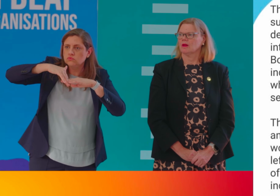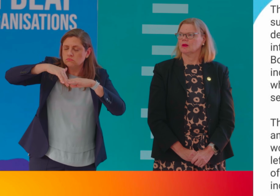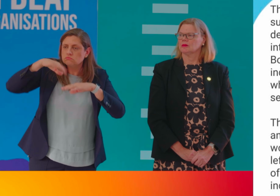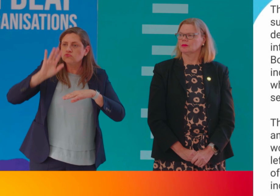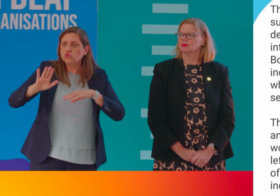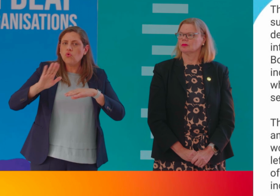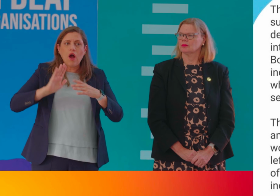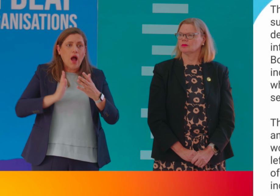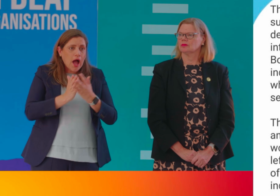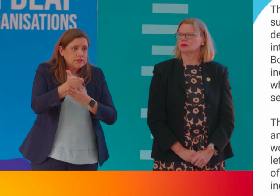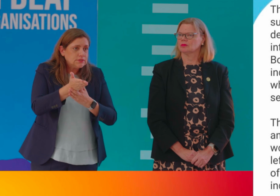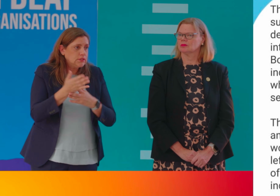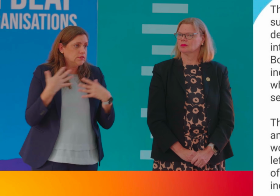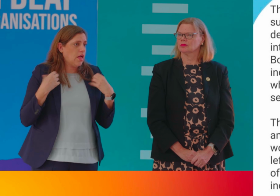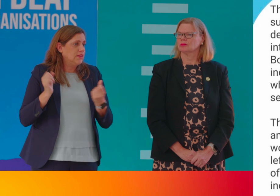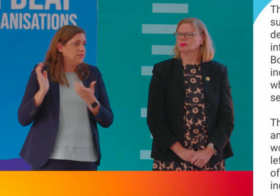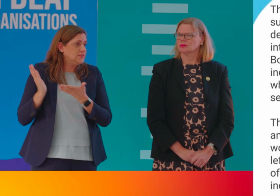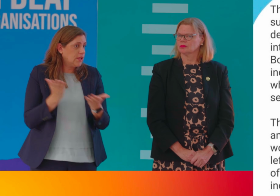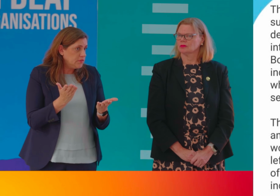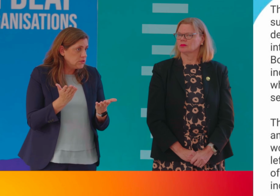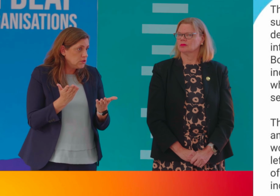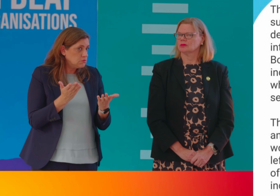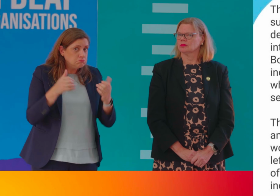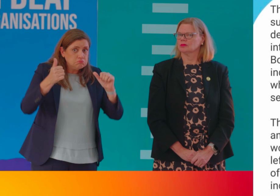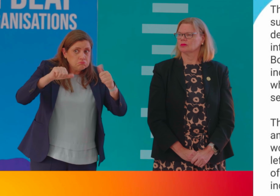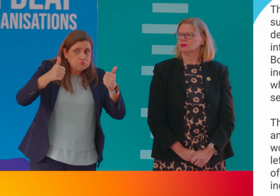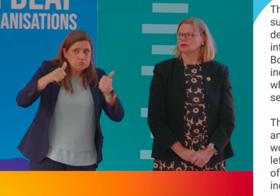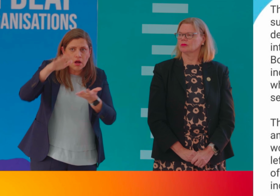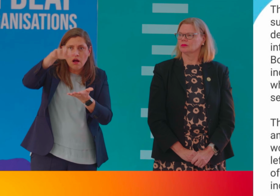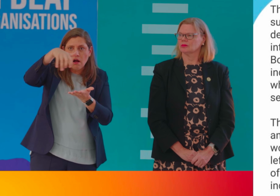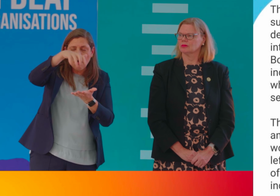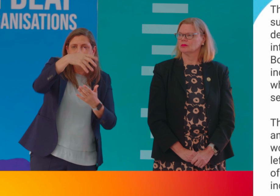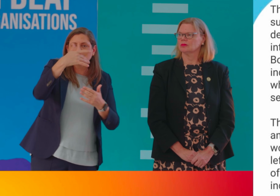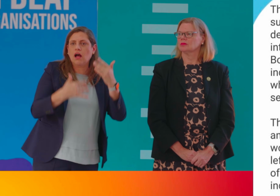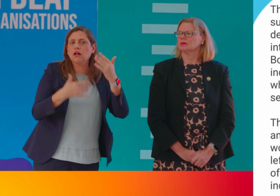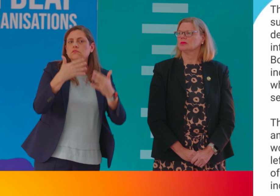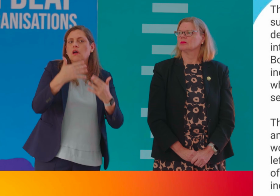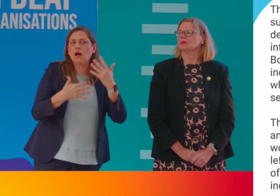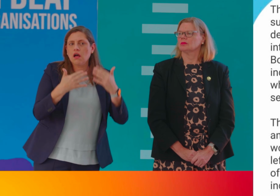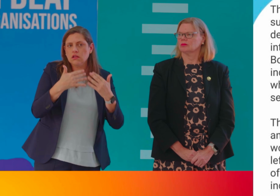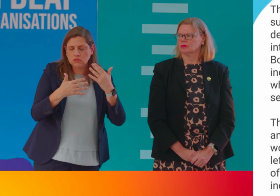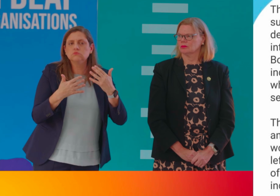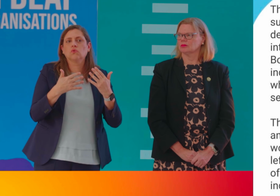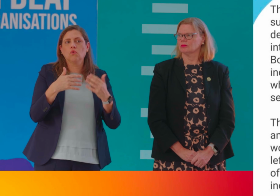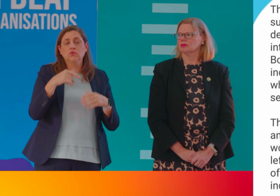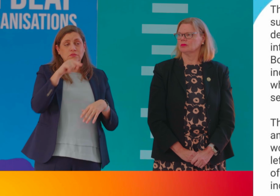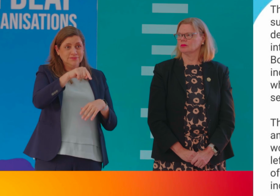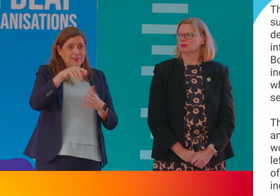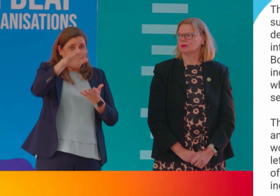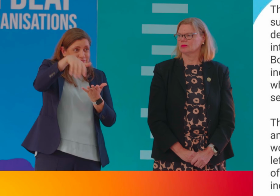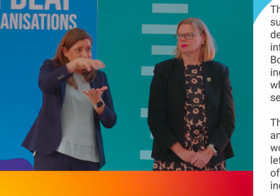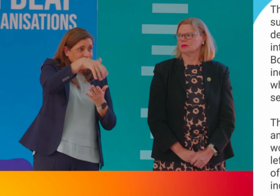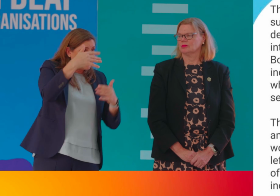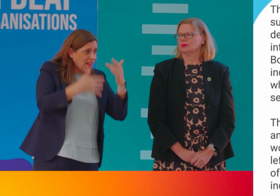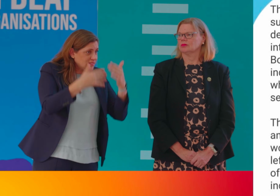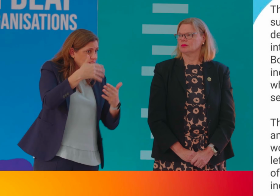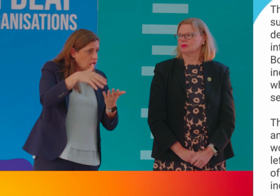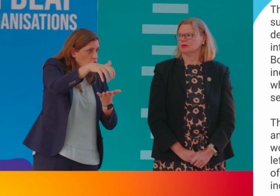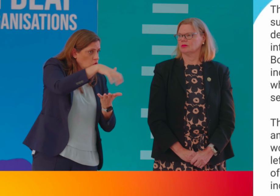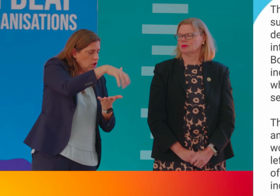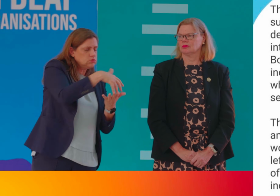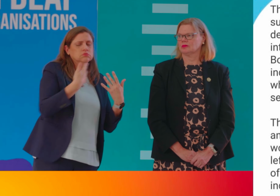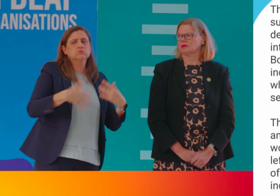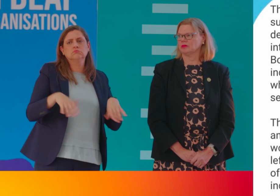that indigenous deaf women encounter when accessing healthcare services.